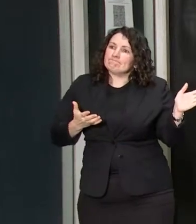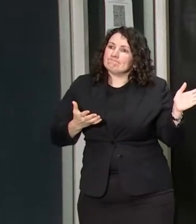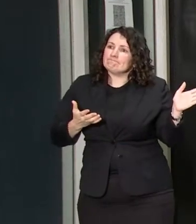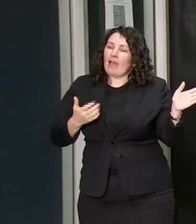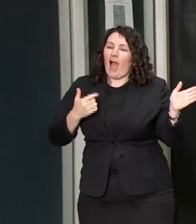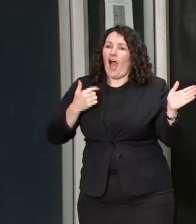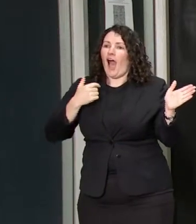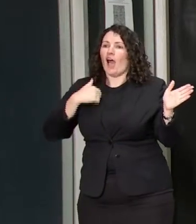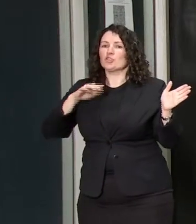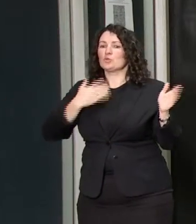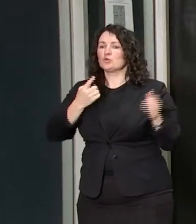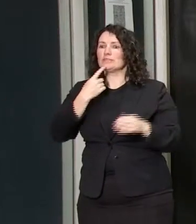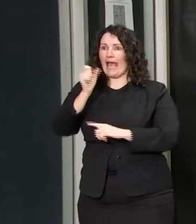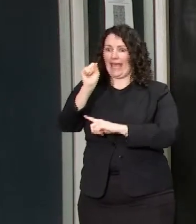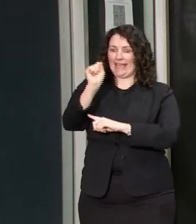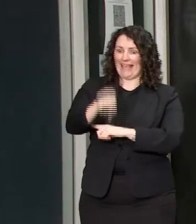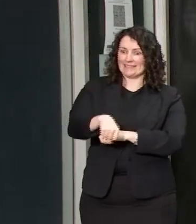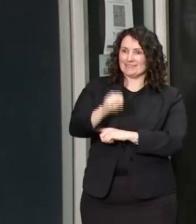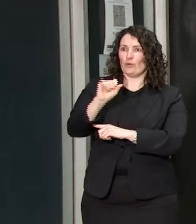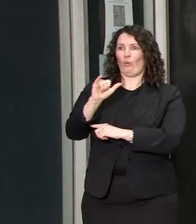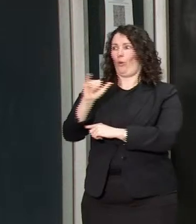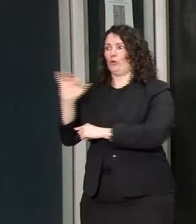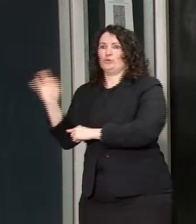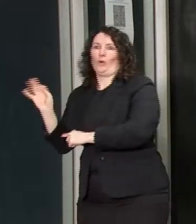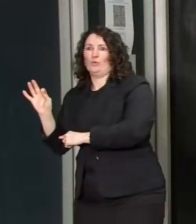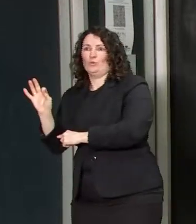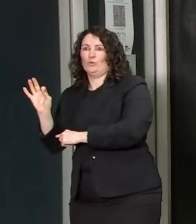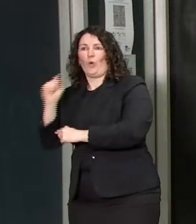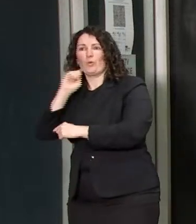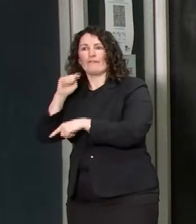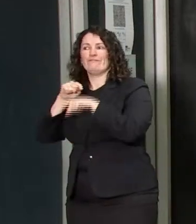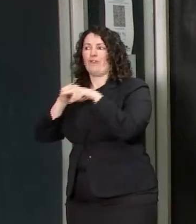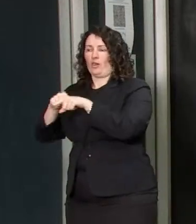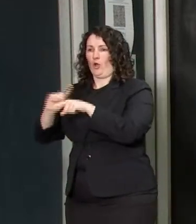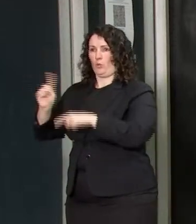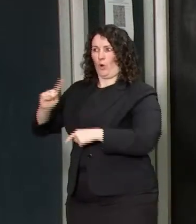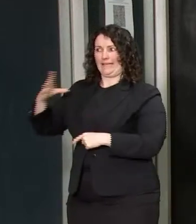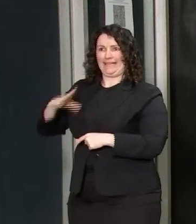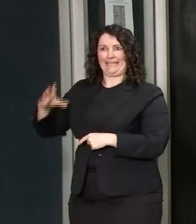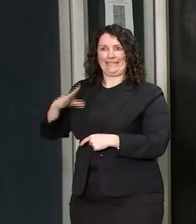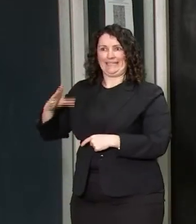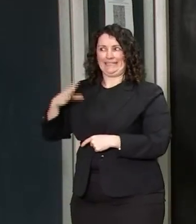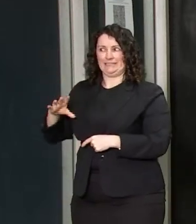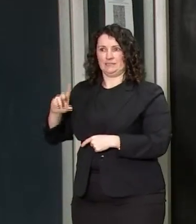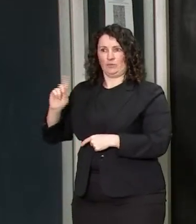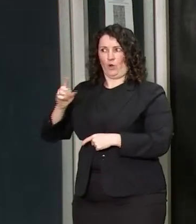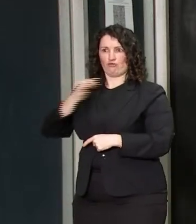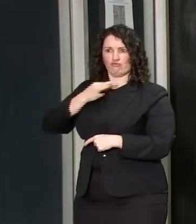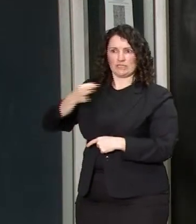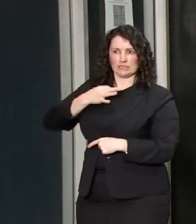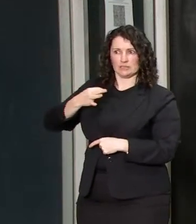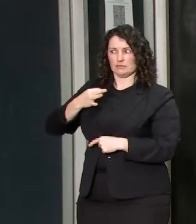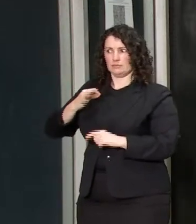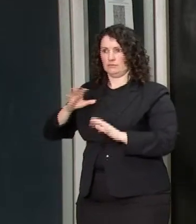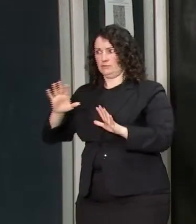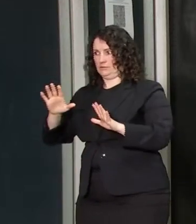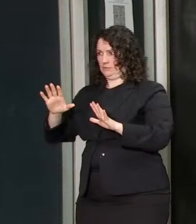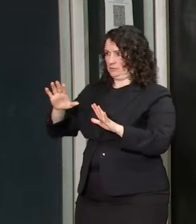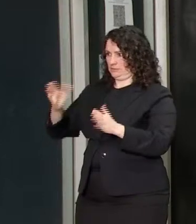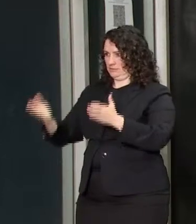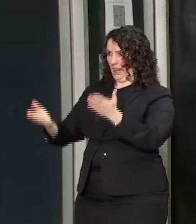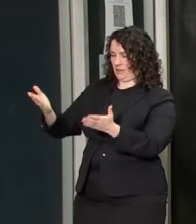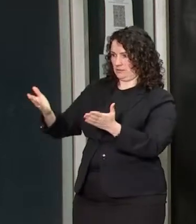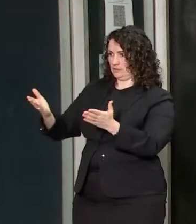to, and only when we have to. All of those things to stop outbreaks occurring are the things that we need to focus on.